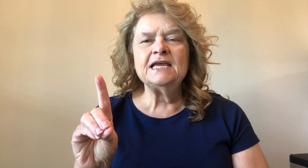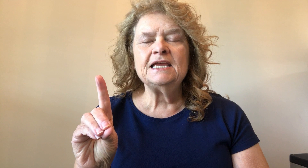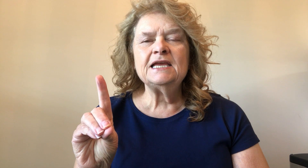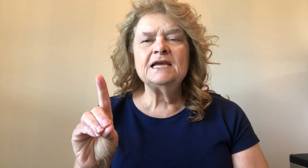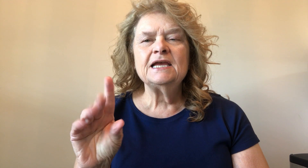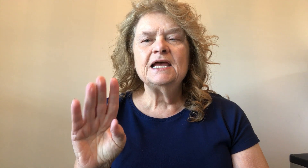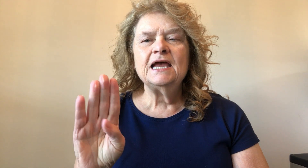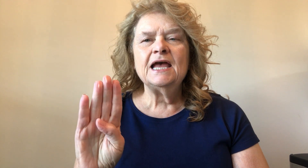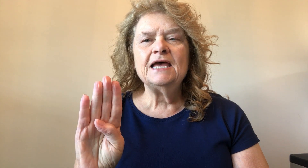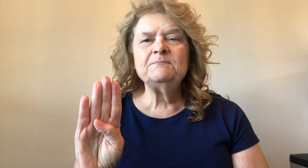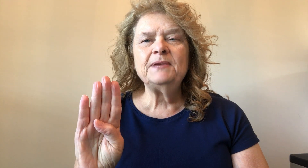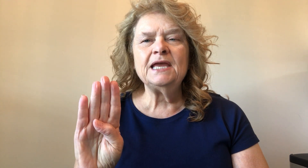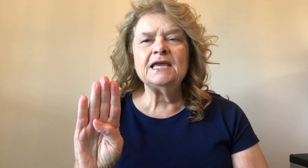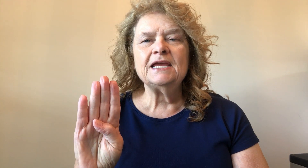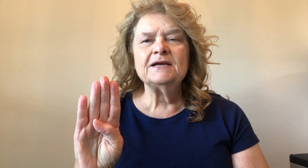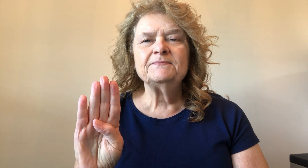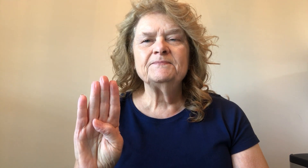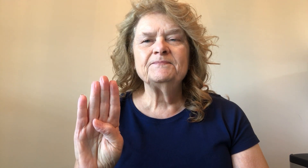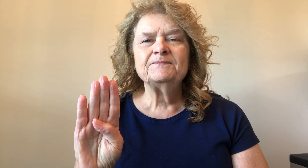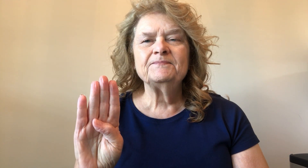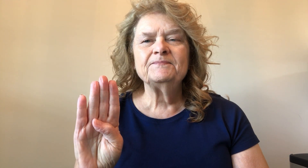D and B.